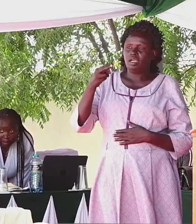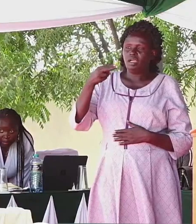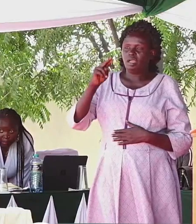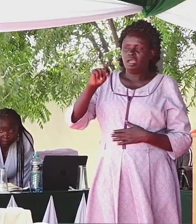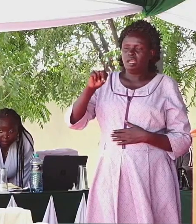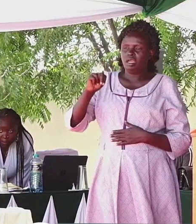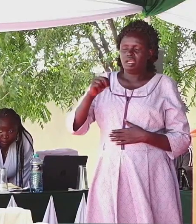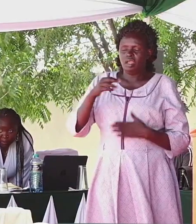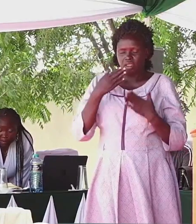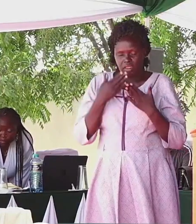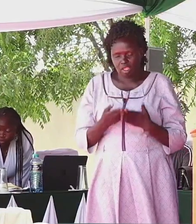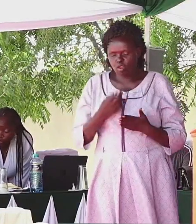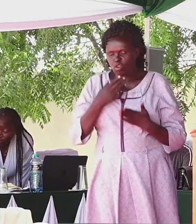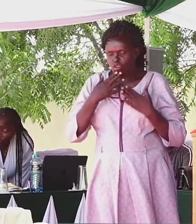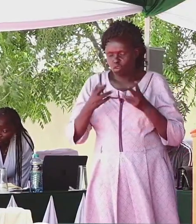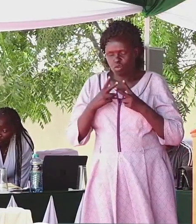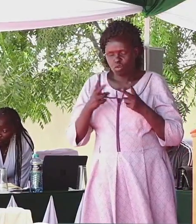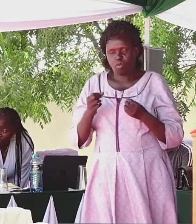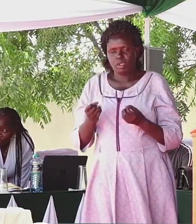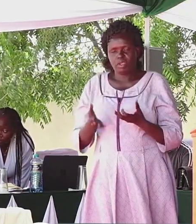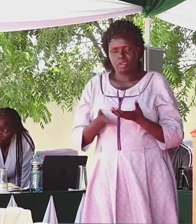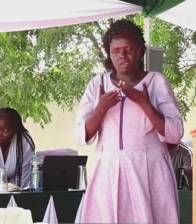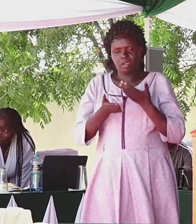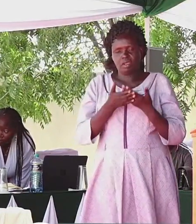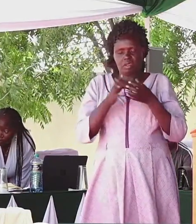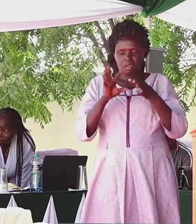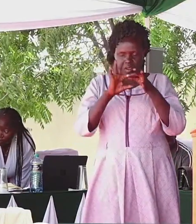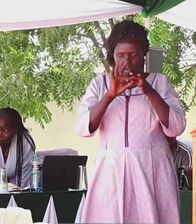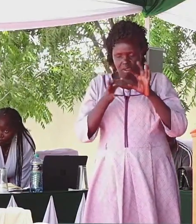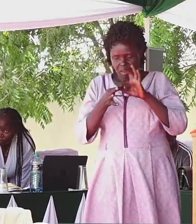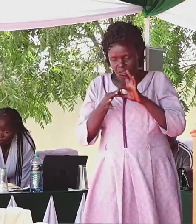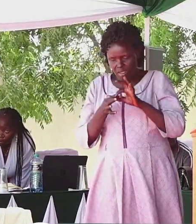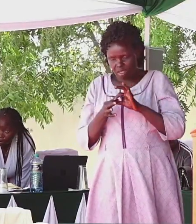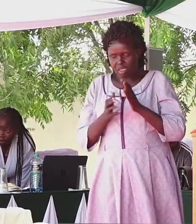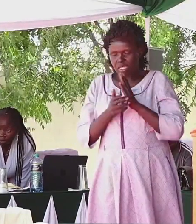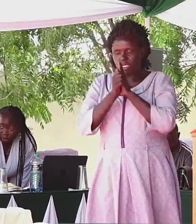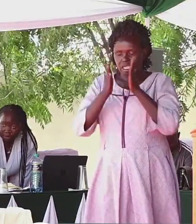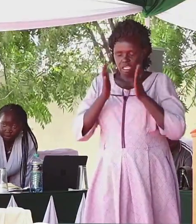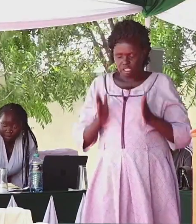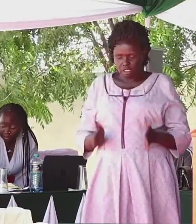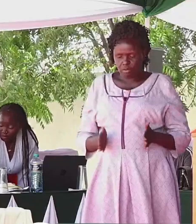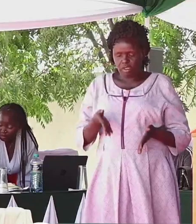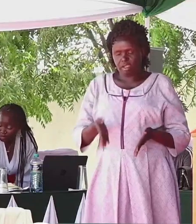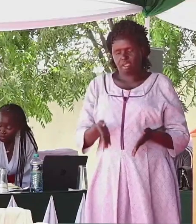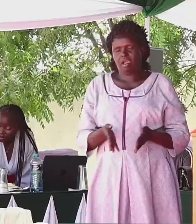so much for helping in terms of coordinating the leadership here.